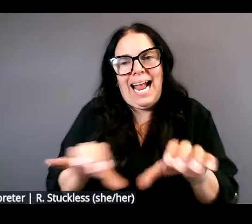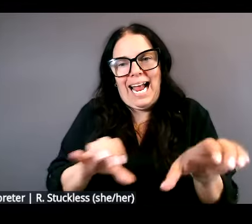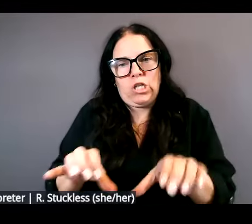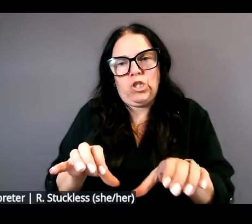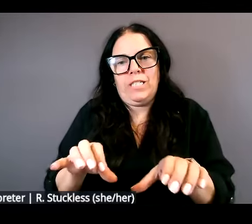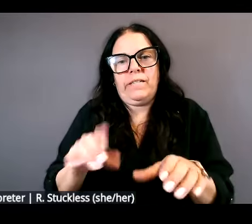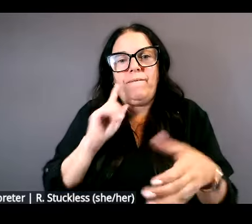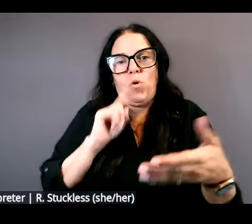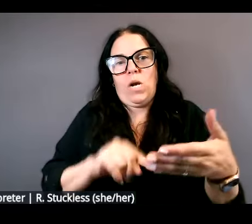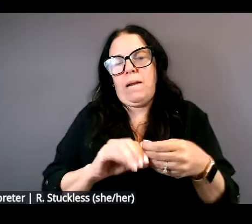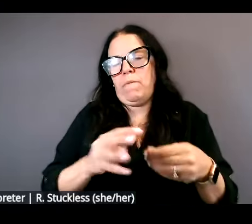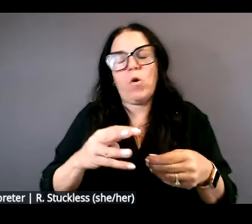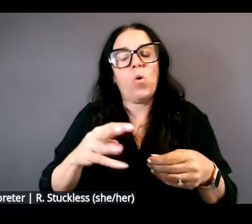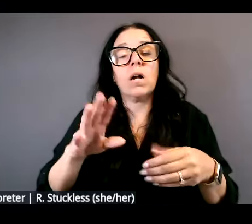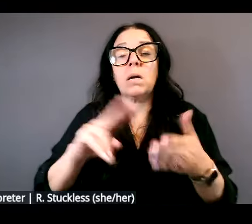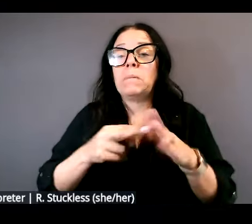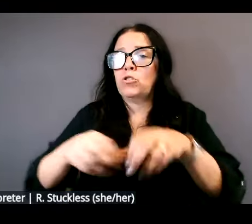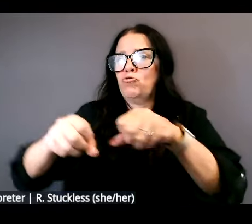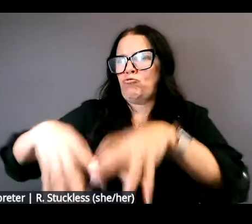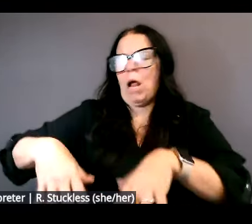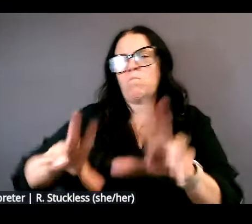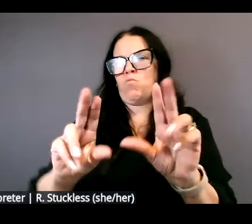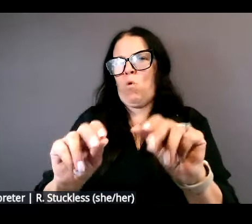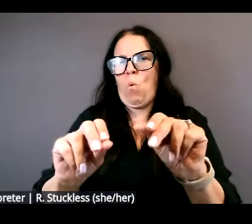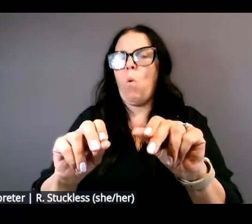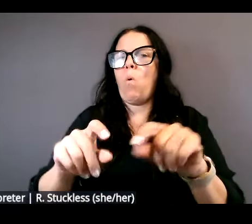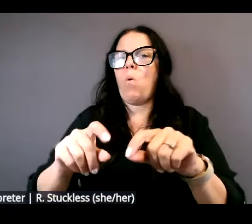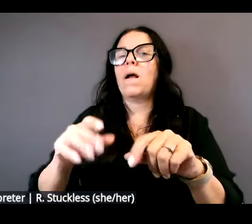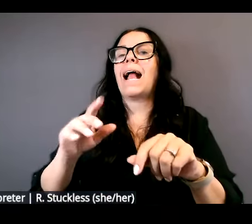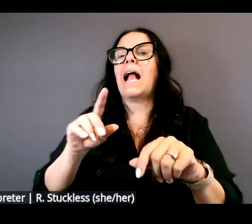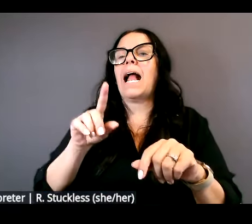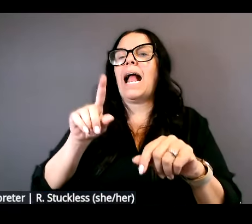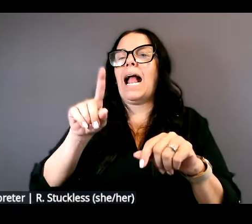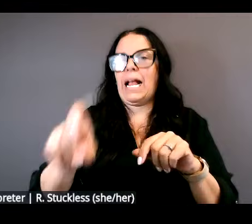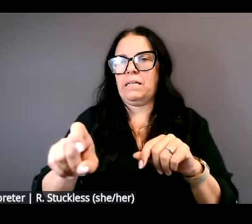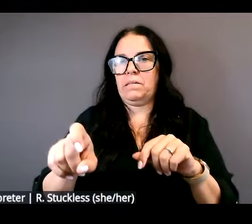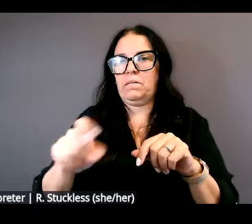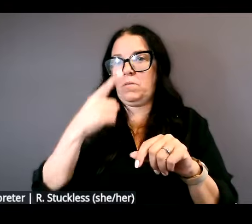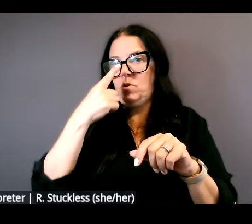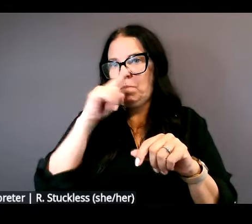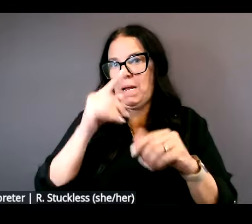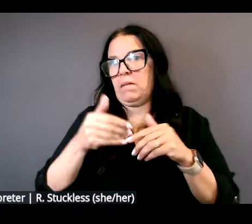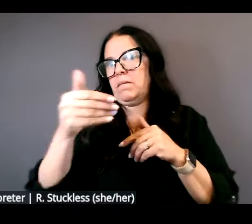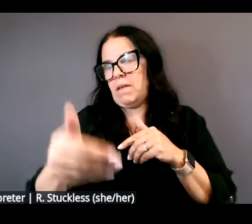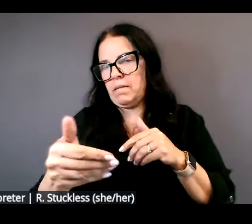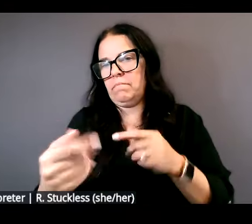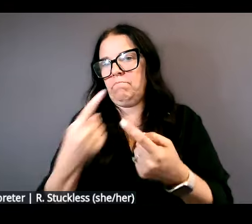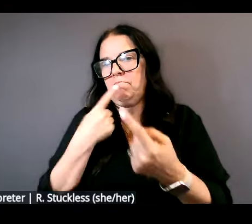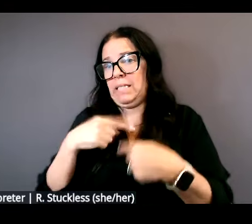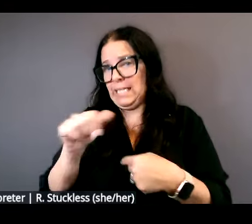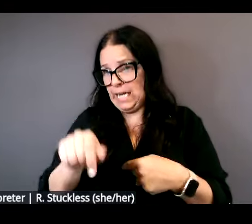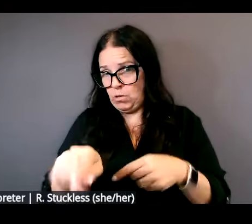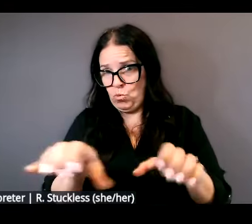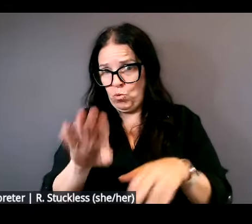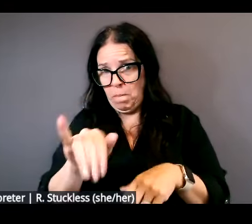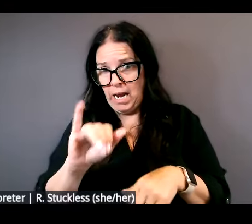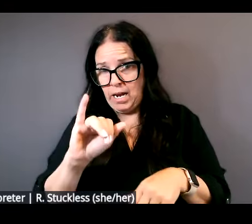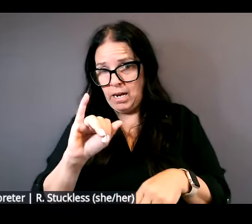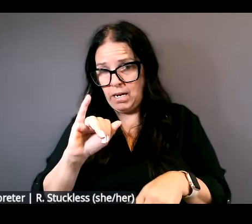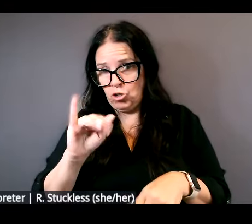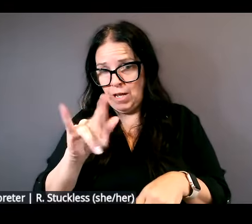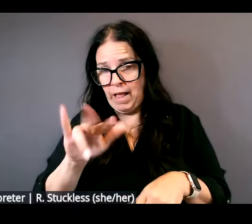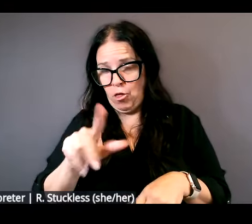we're asking if you would come back with an estimate. And then is it possible maybe to add that? Can you do that by the 31st?